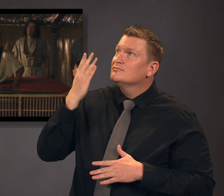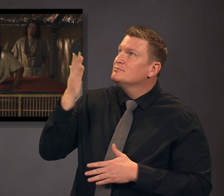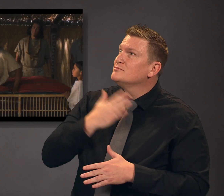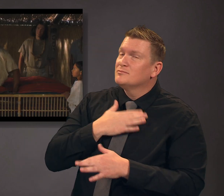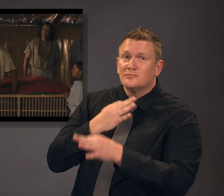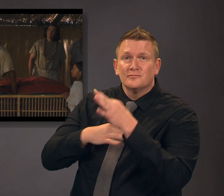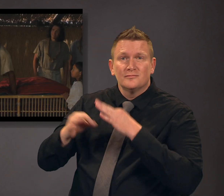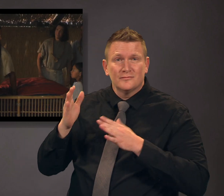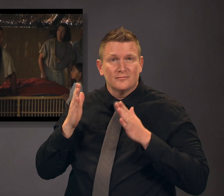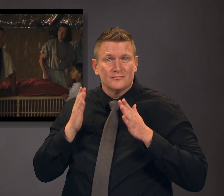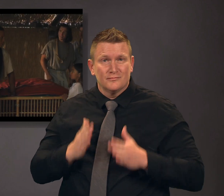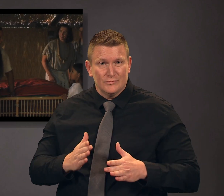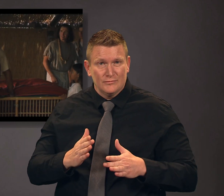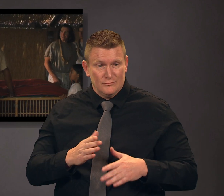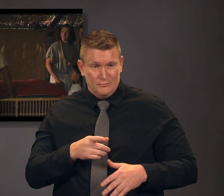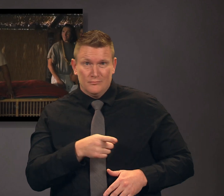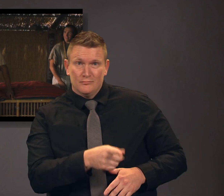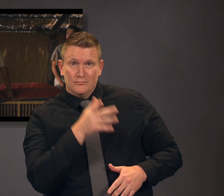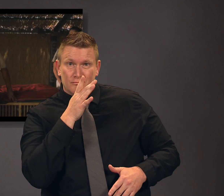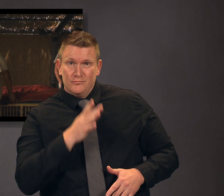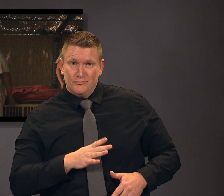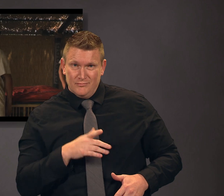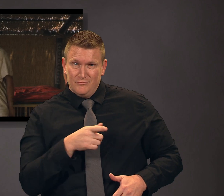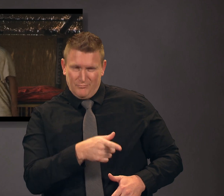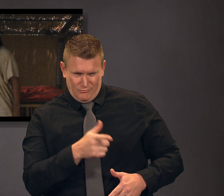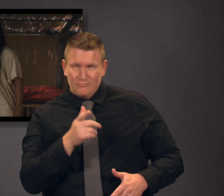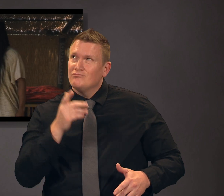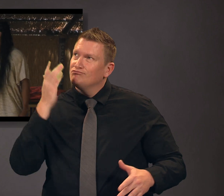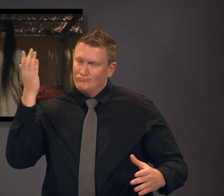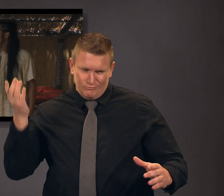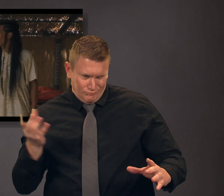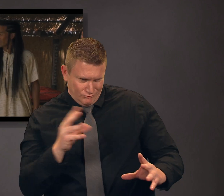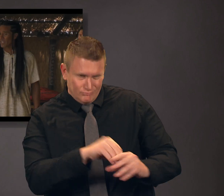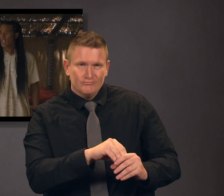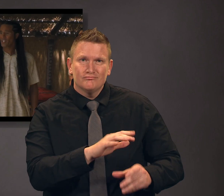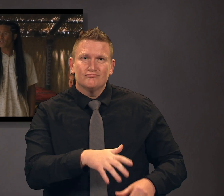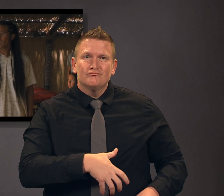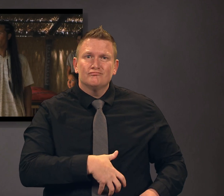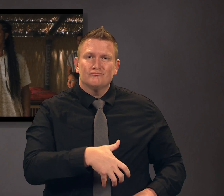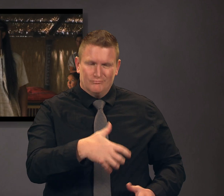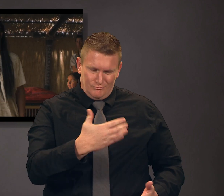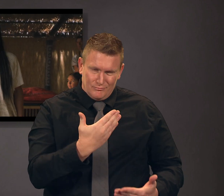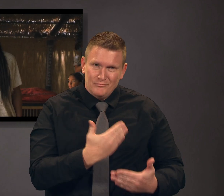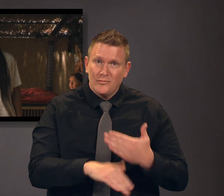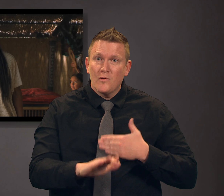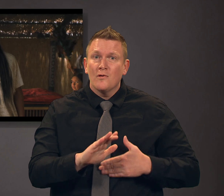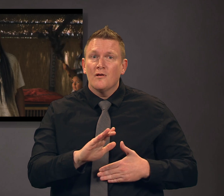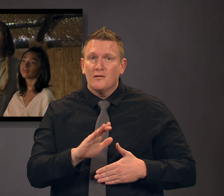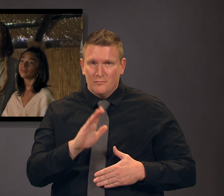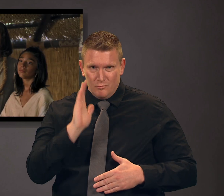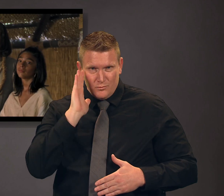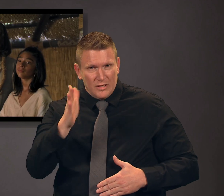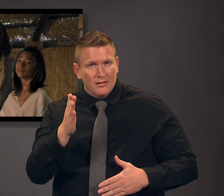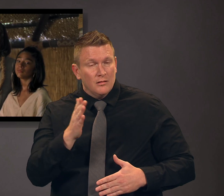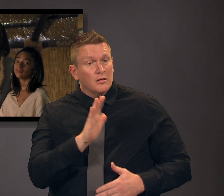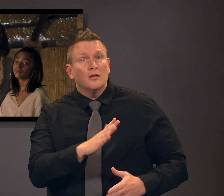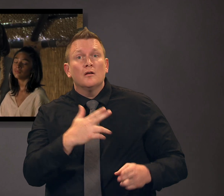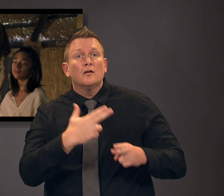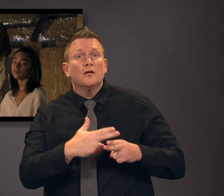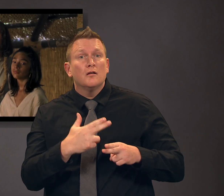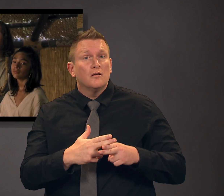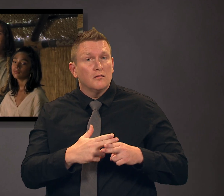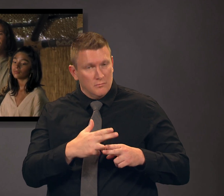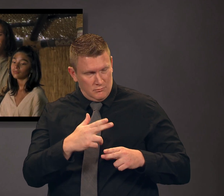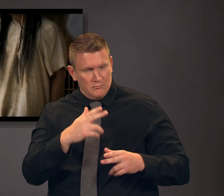And he shall come forth and be born of a woman, and he shall redeem all mankind who believe his